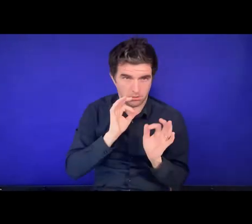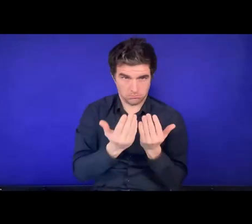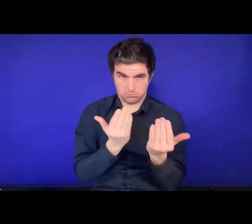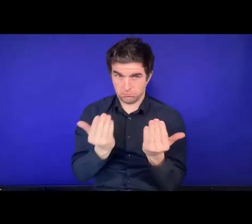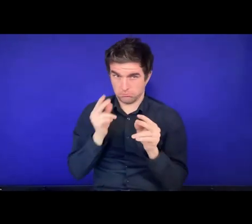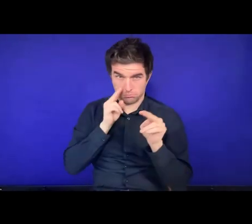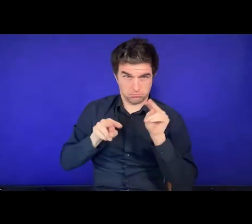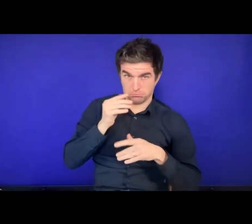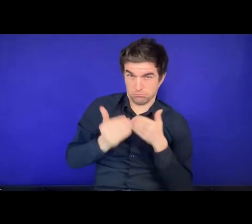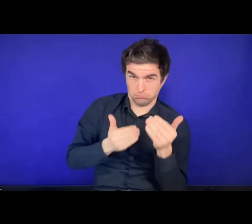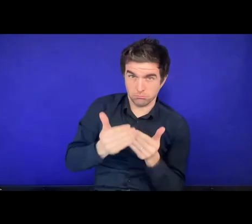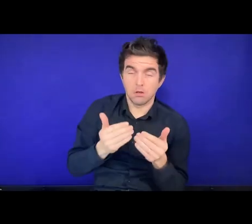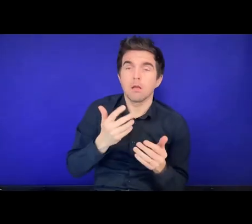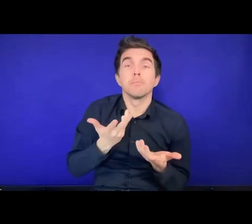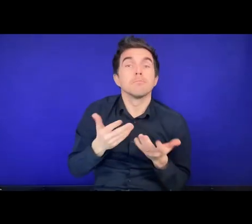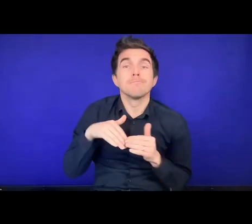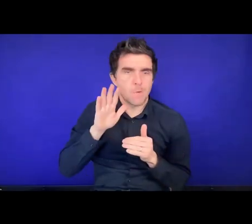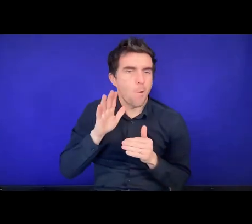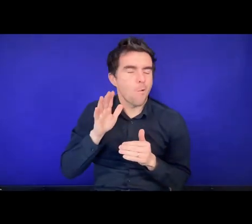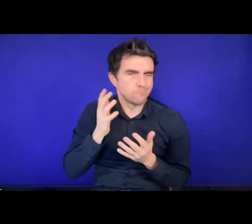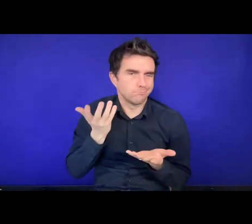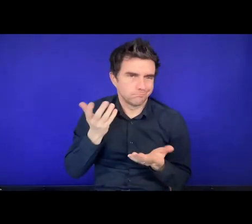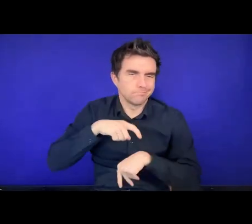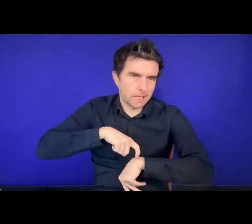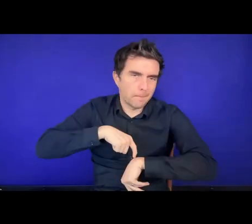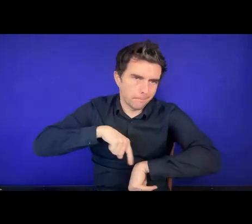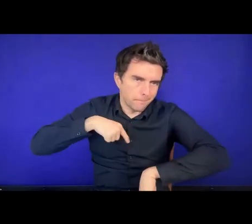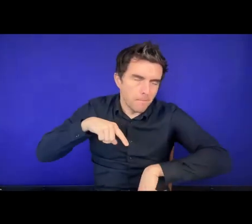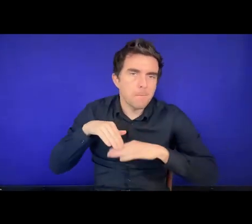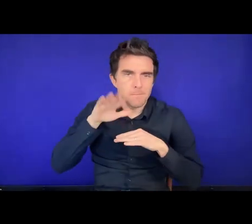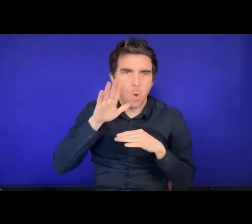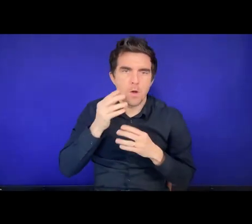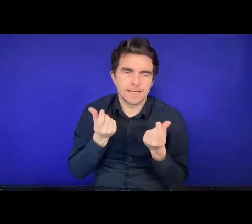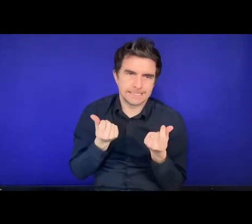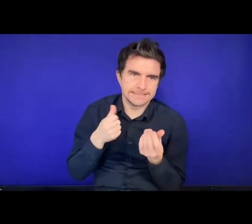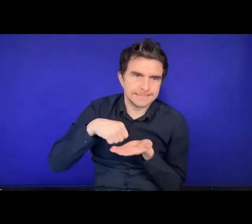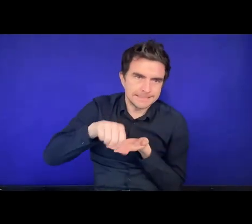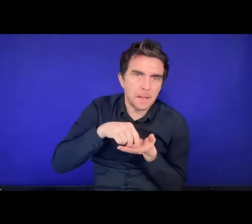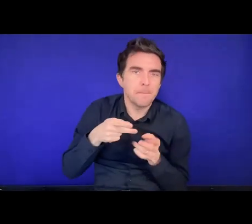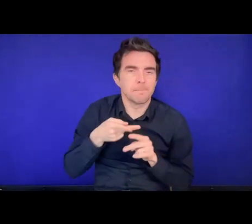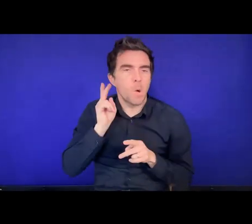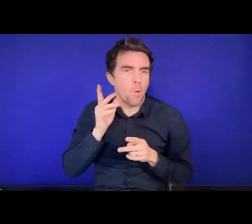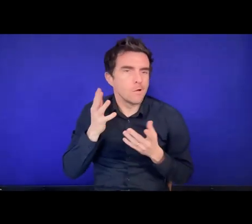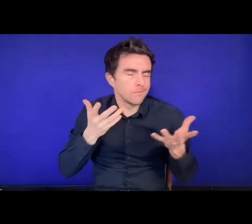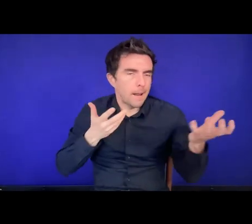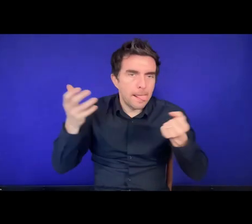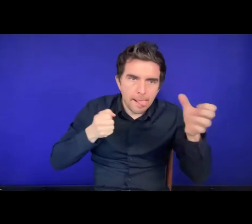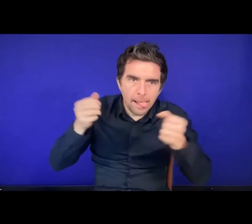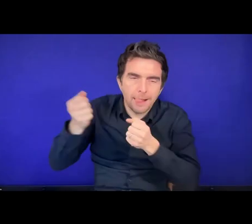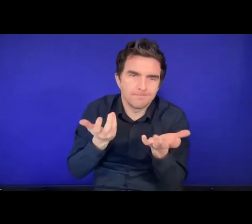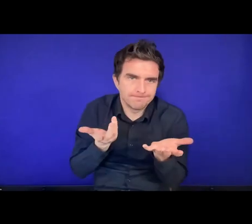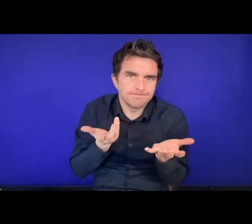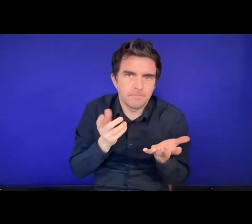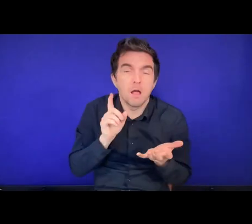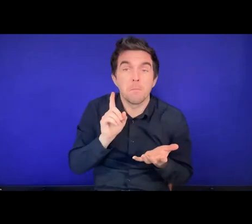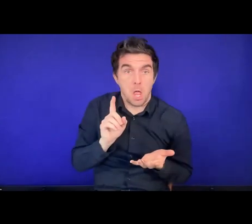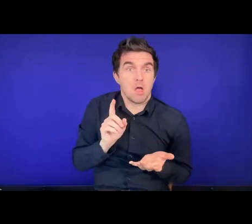wherever possible, that's going to be your best way of going forward. And, as I mentioned when I was talking